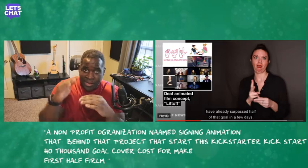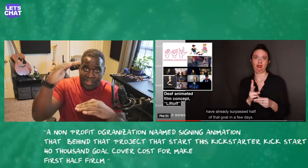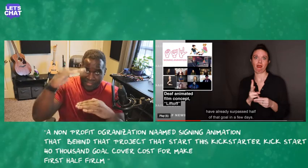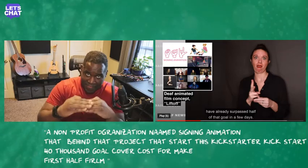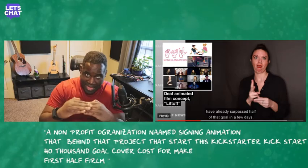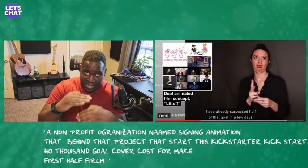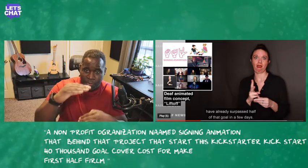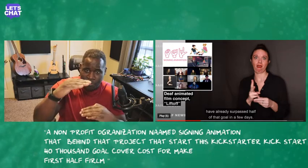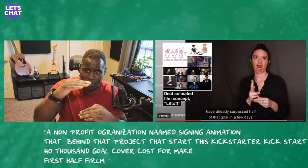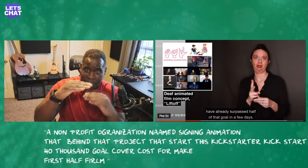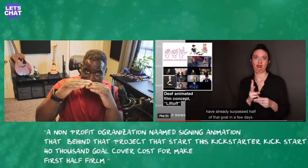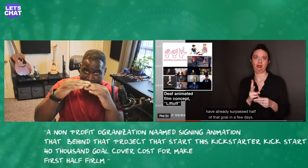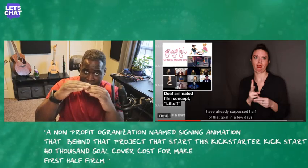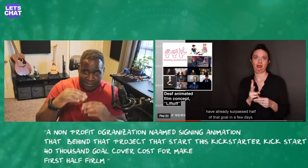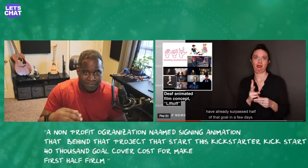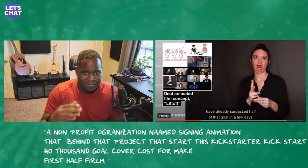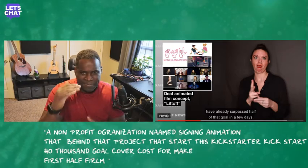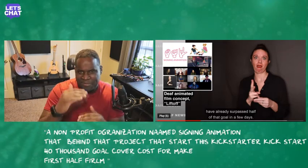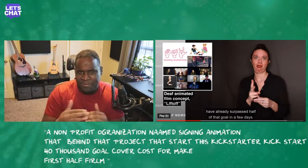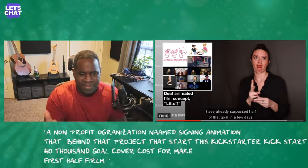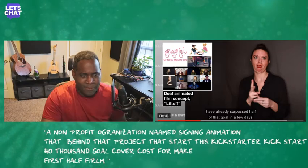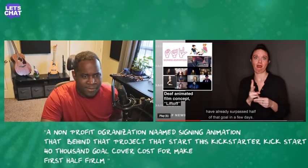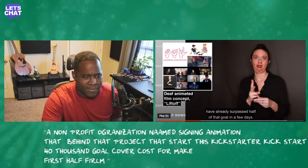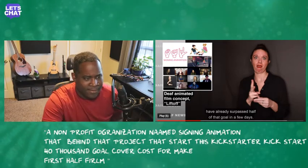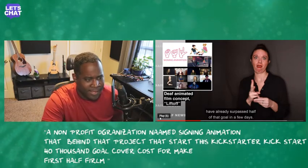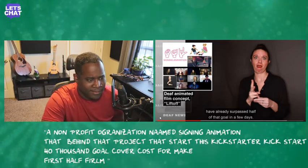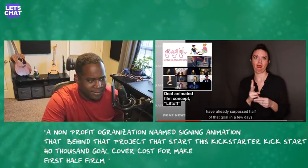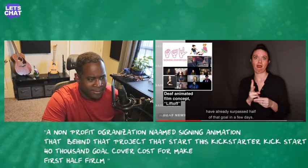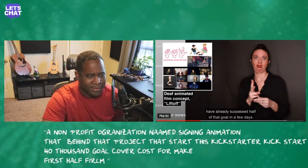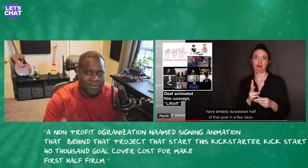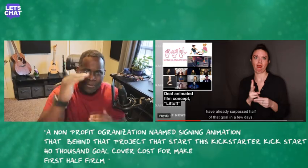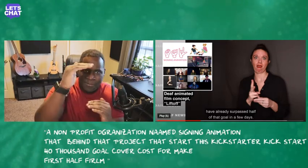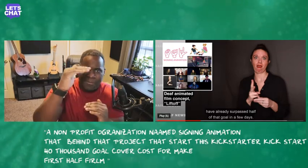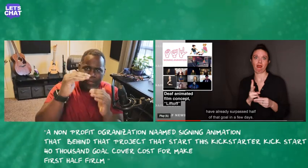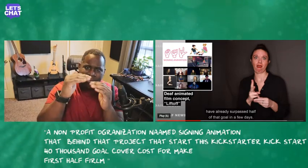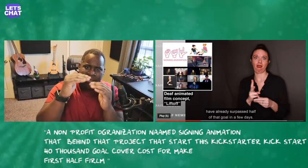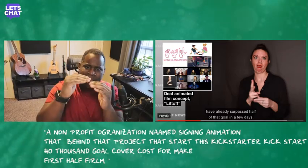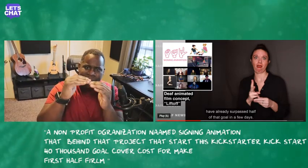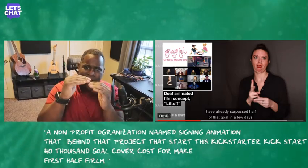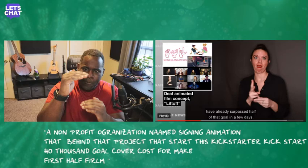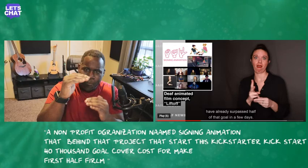more than or than. There's different ways to do than.